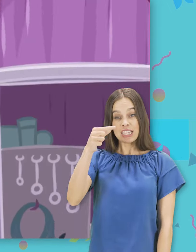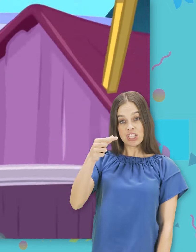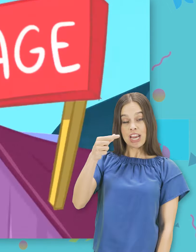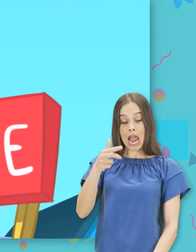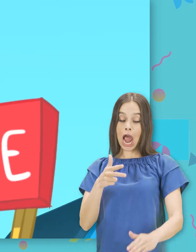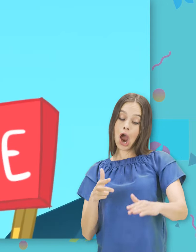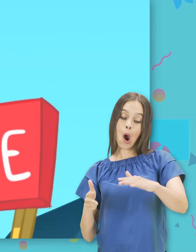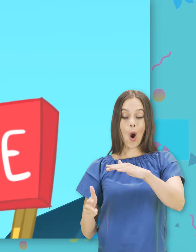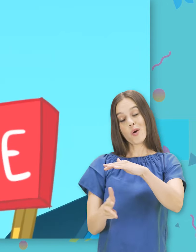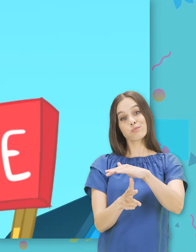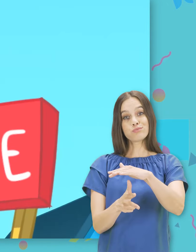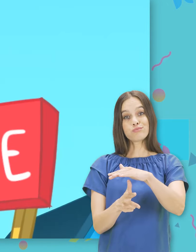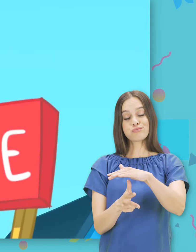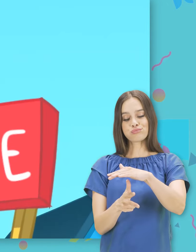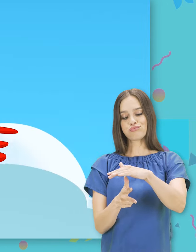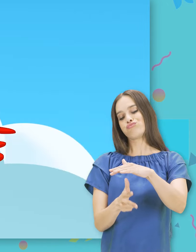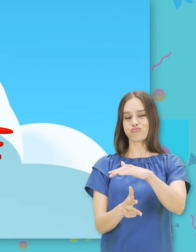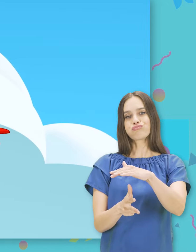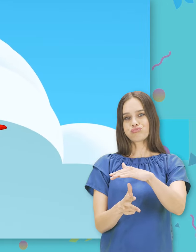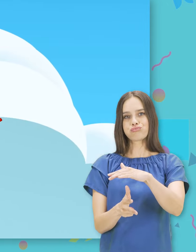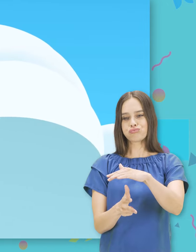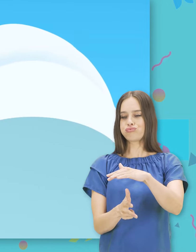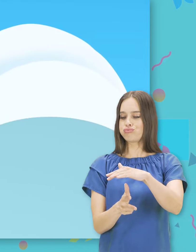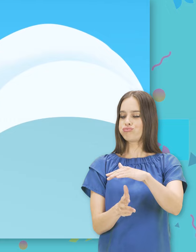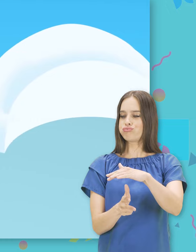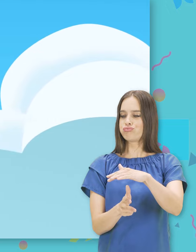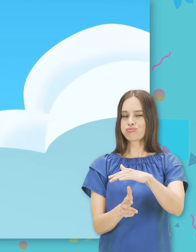There's the G on the garage.